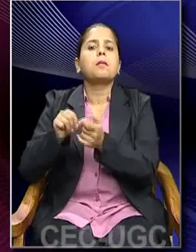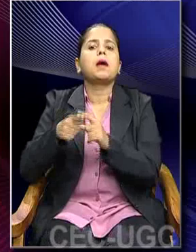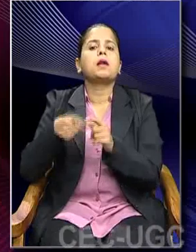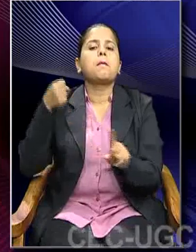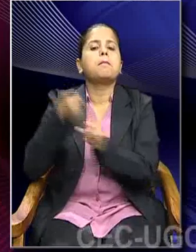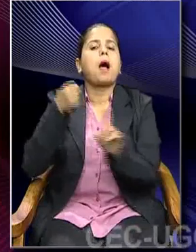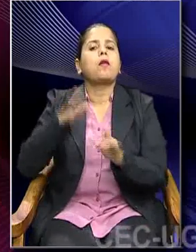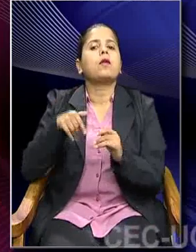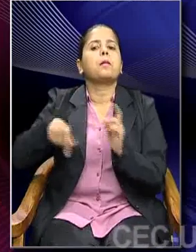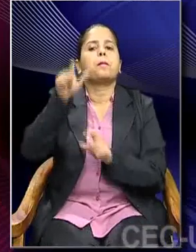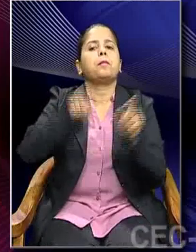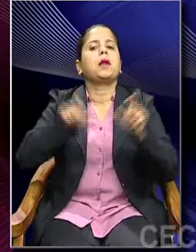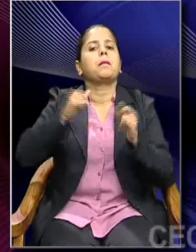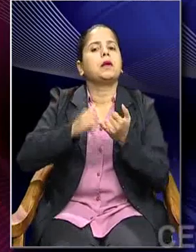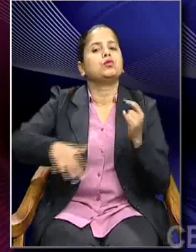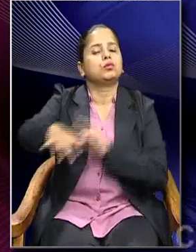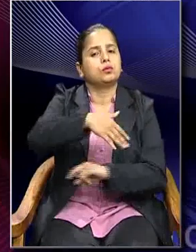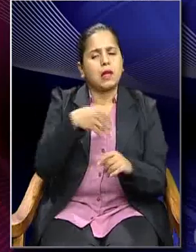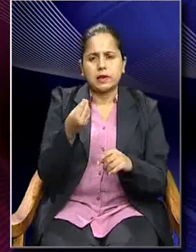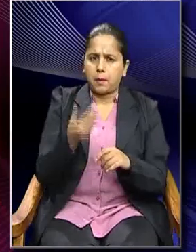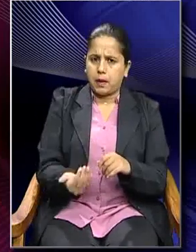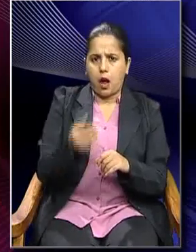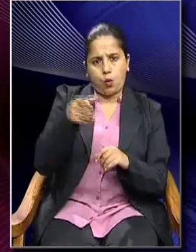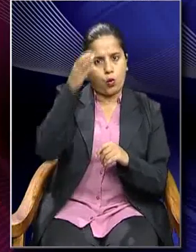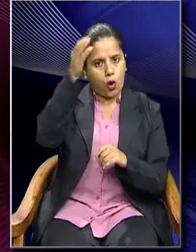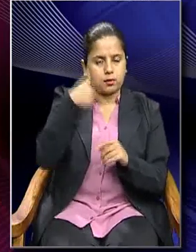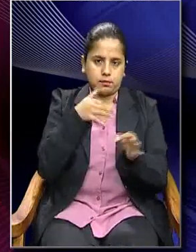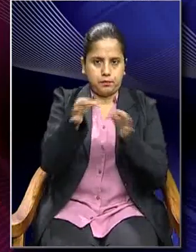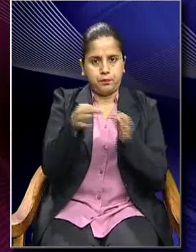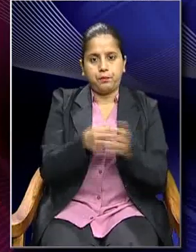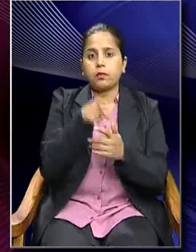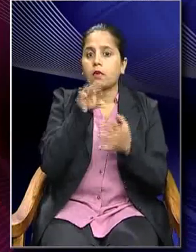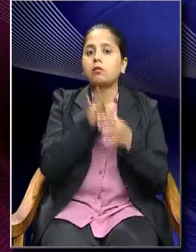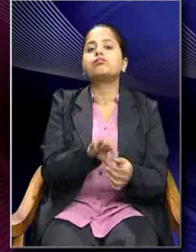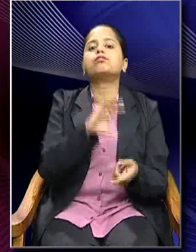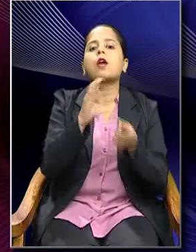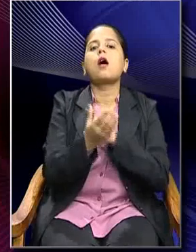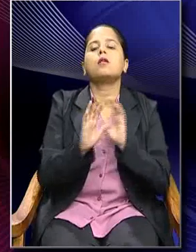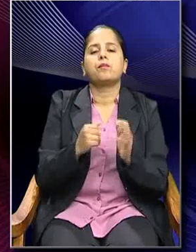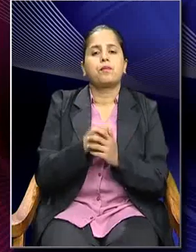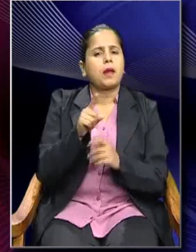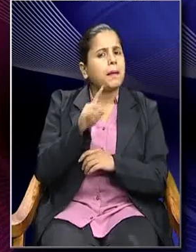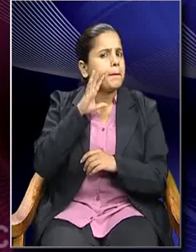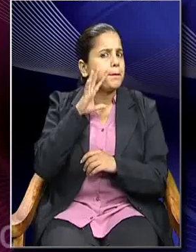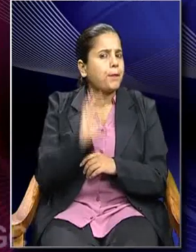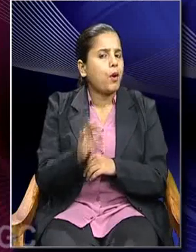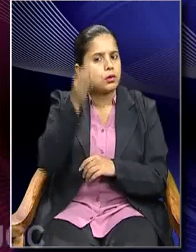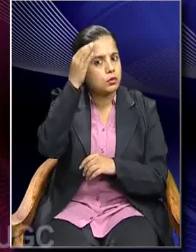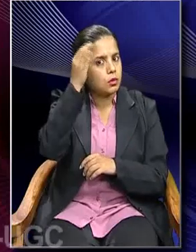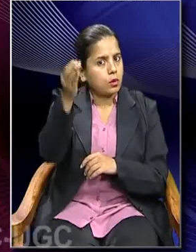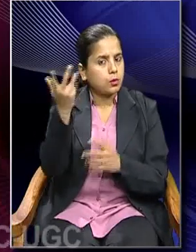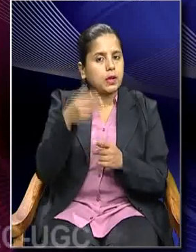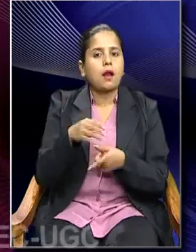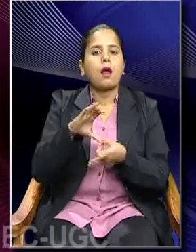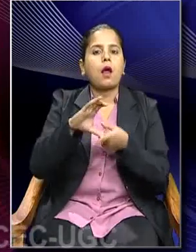society. Now we'll look into some of the concepts which are related with culture. A very important concept is